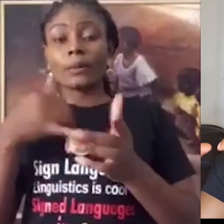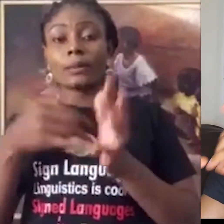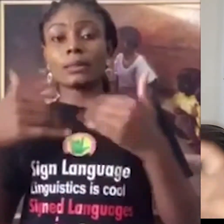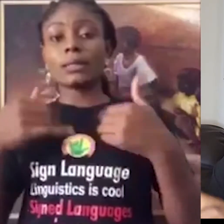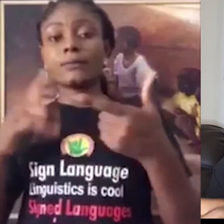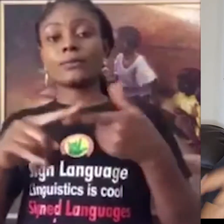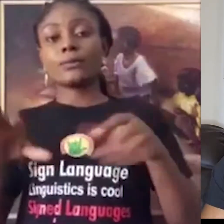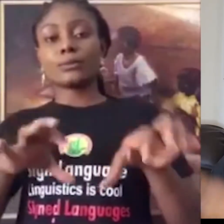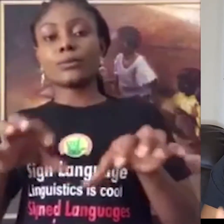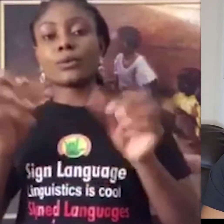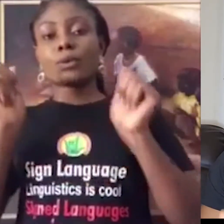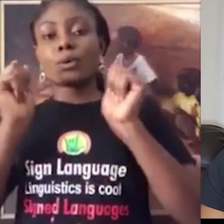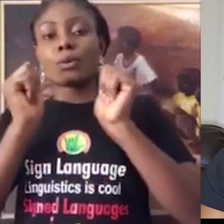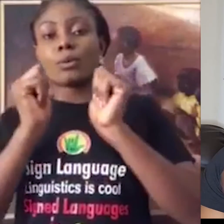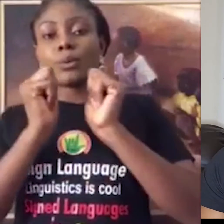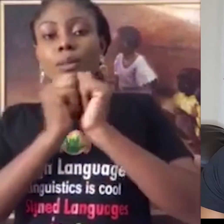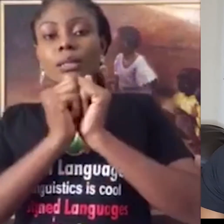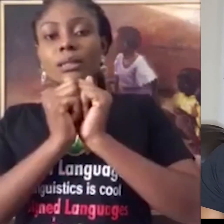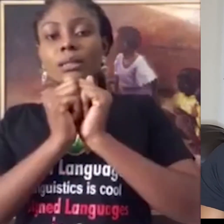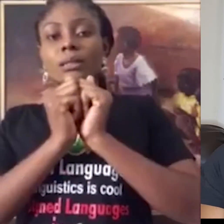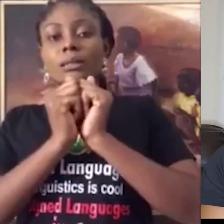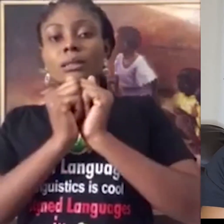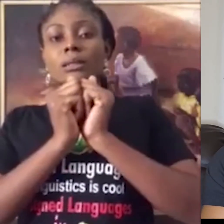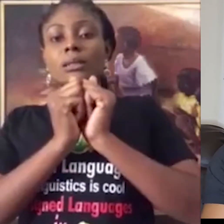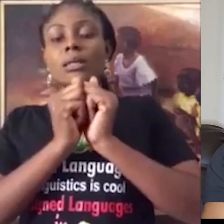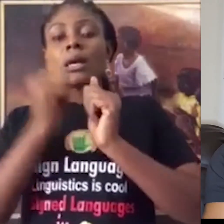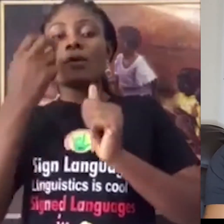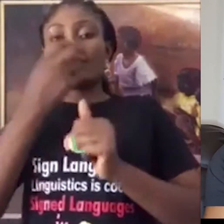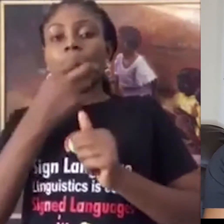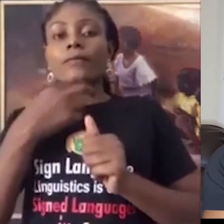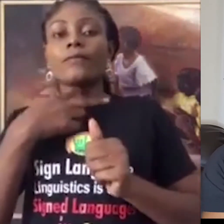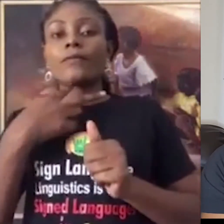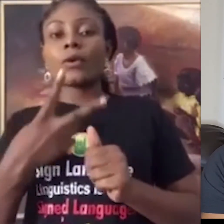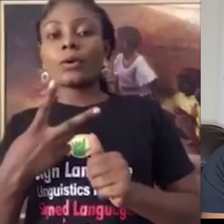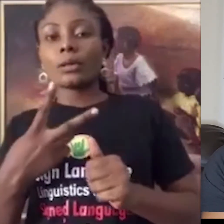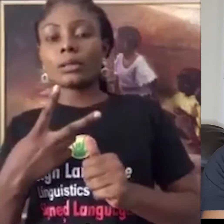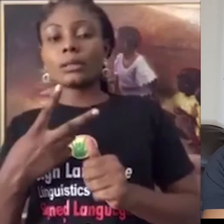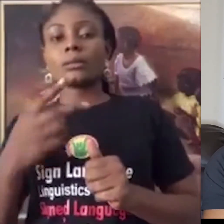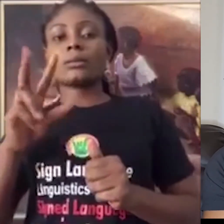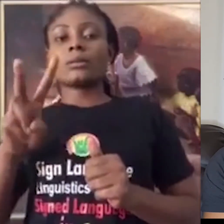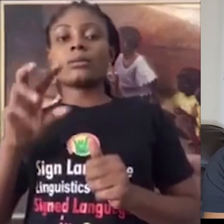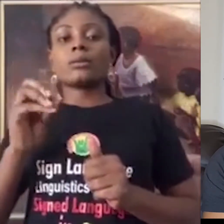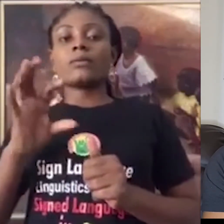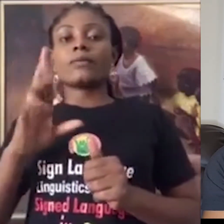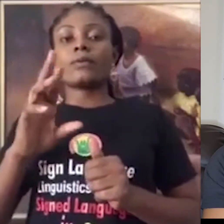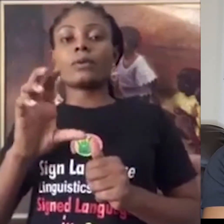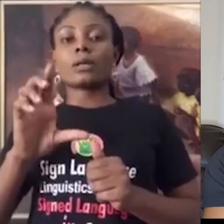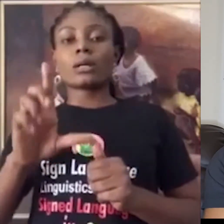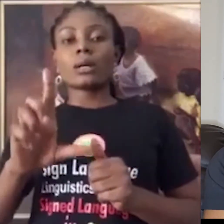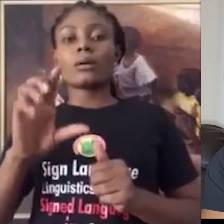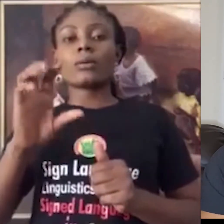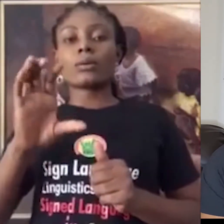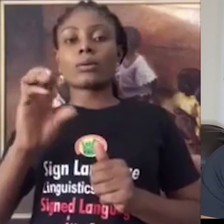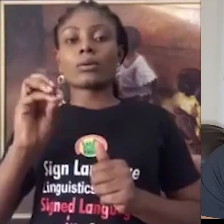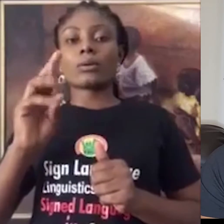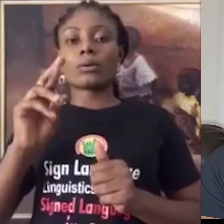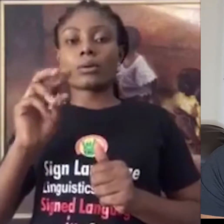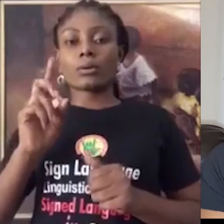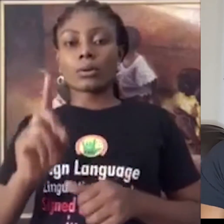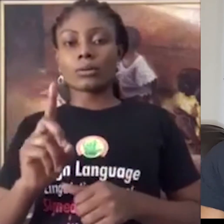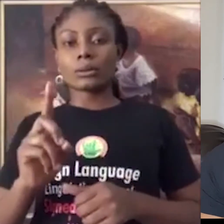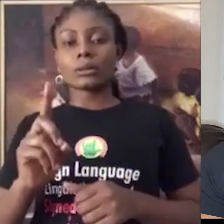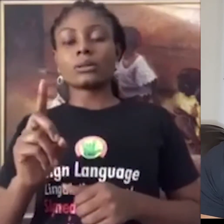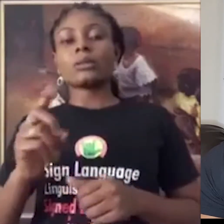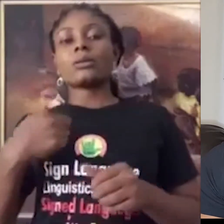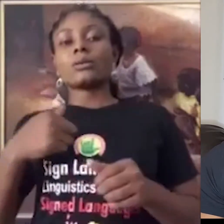when it has to do with the voicing and the vocal cord production of speech,